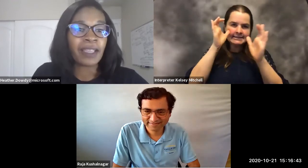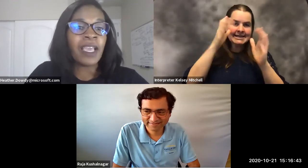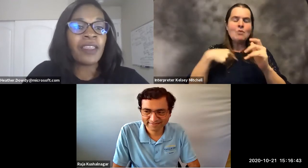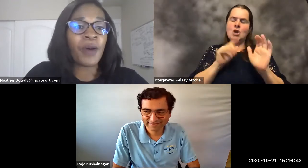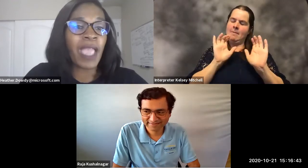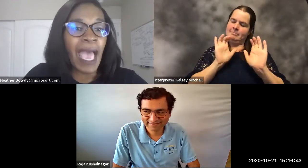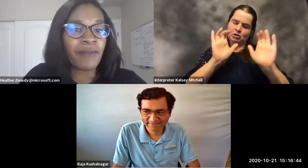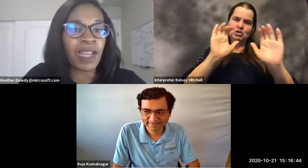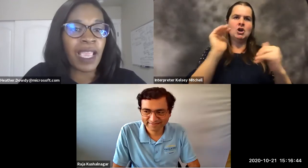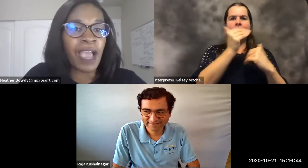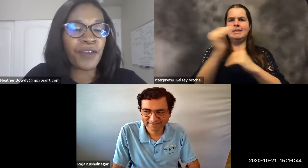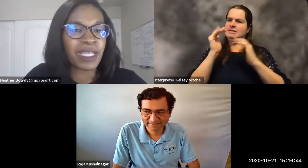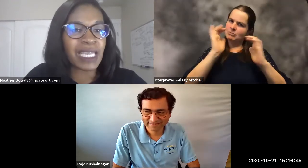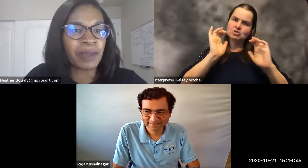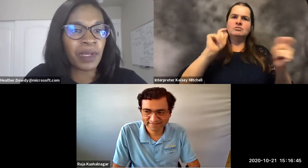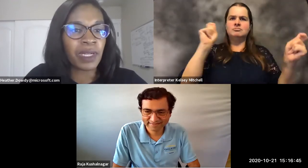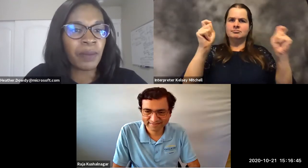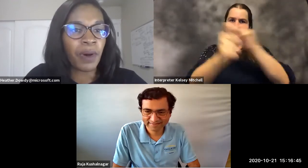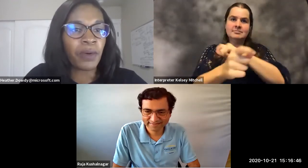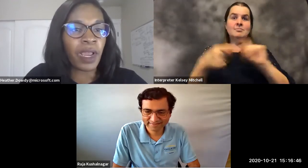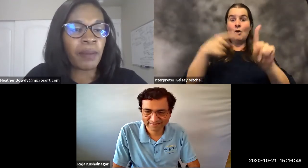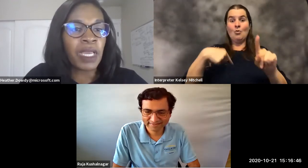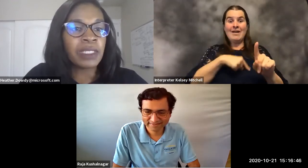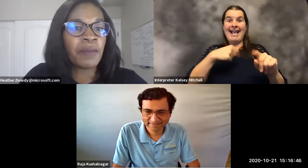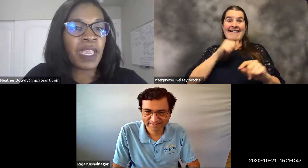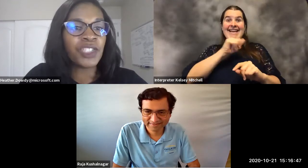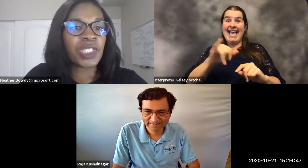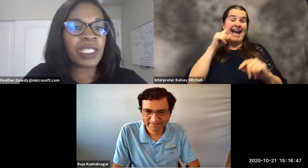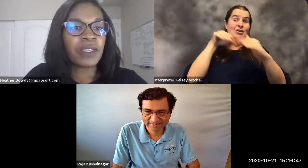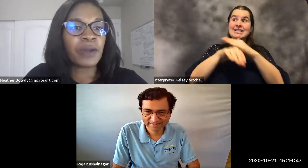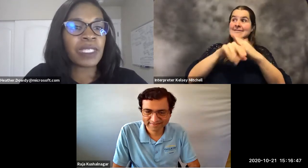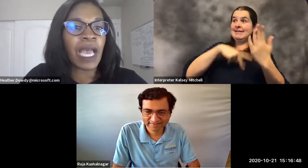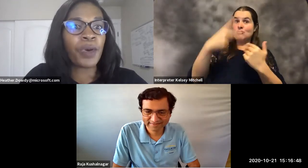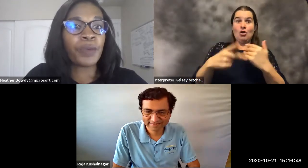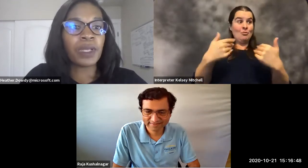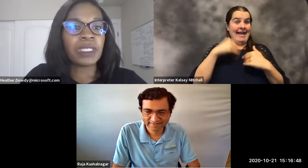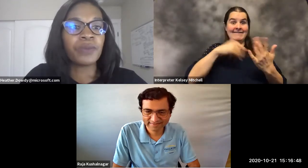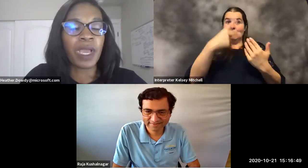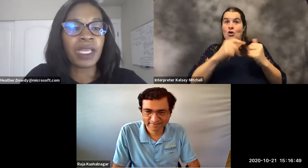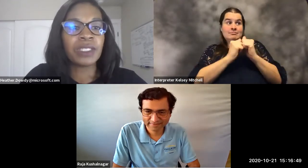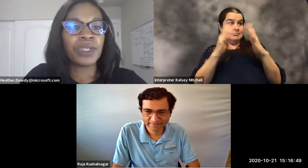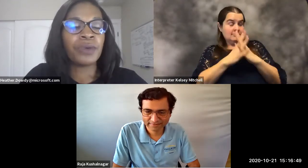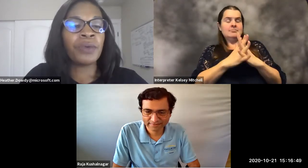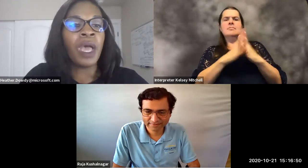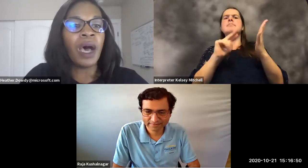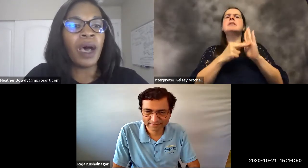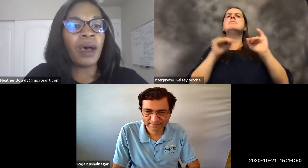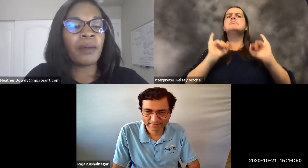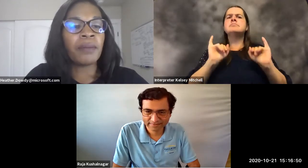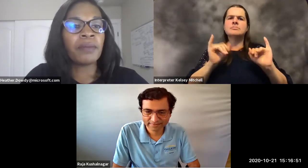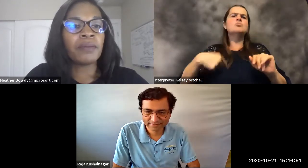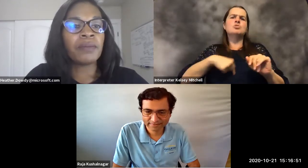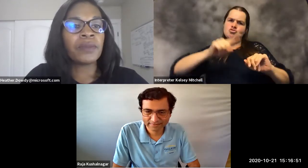The fact that we have an AI for Accessibility program, to me, just signals that we're really ready to